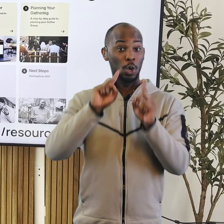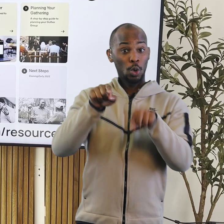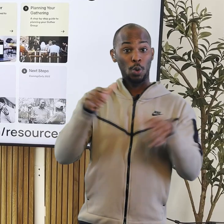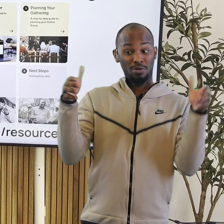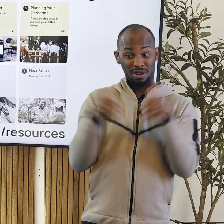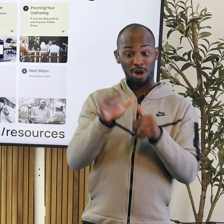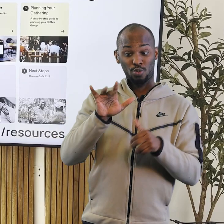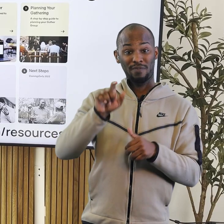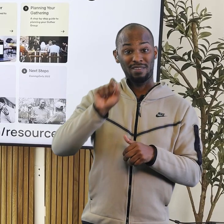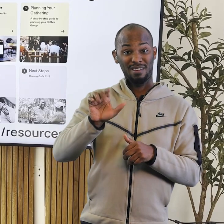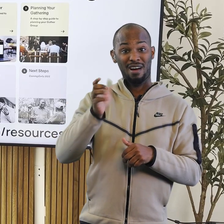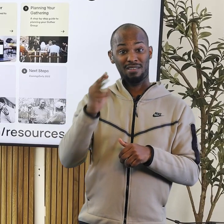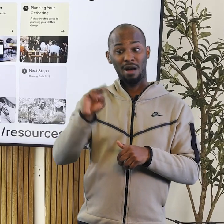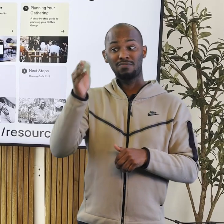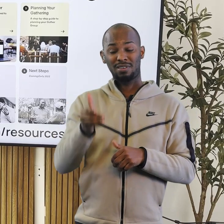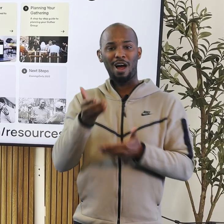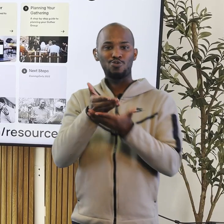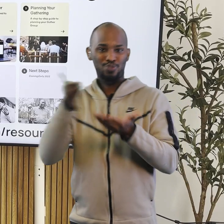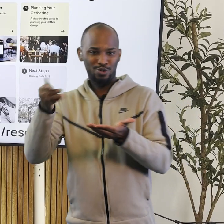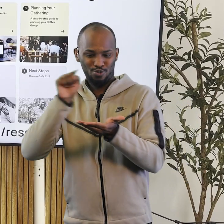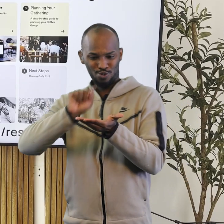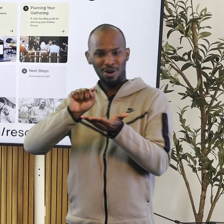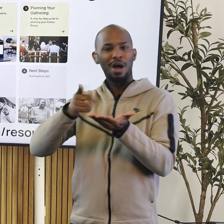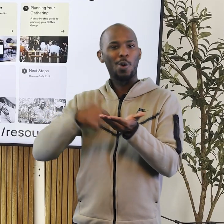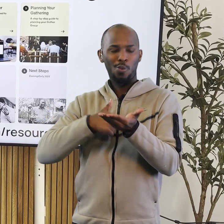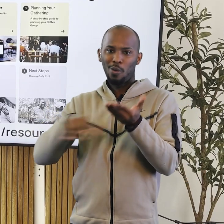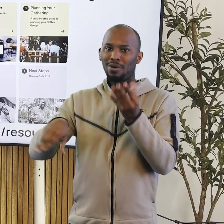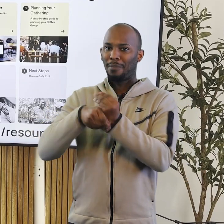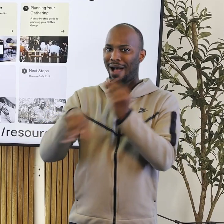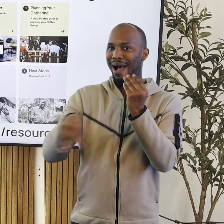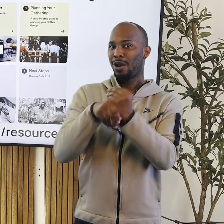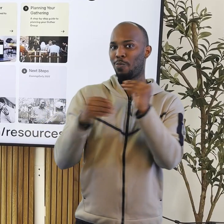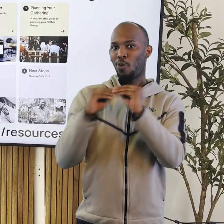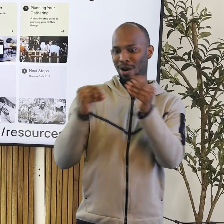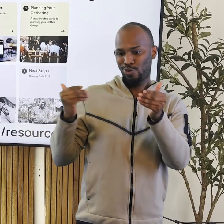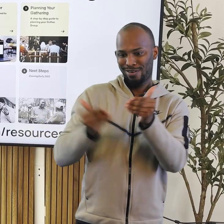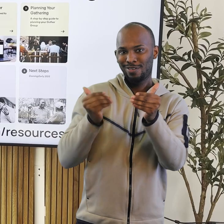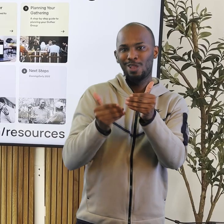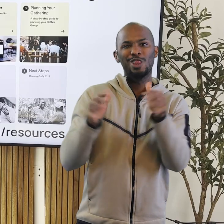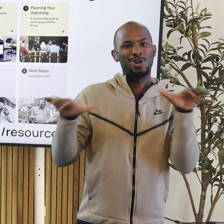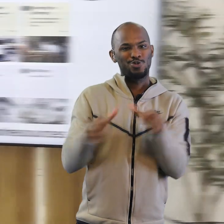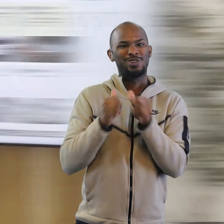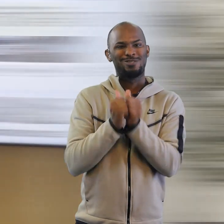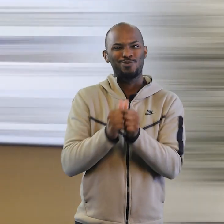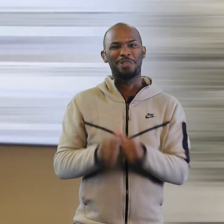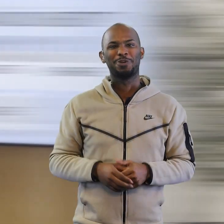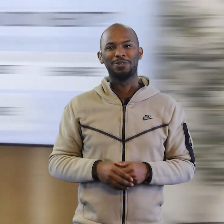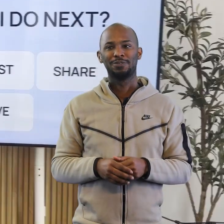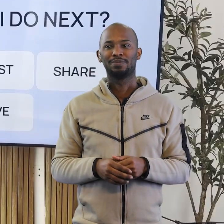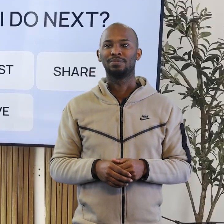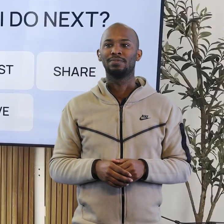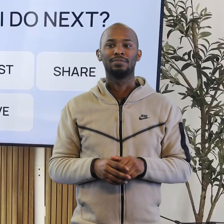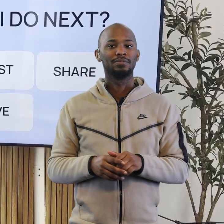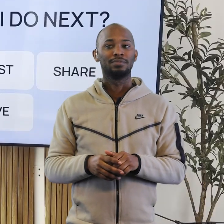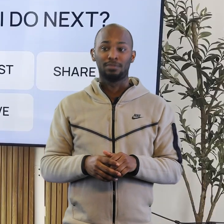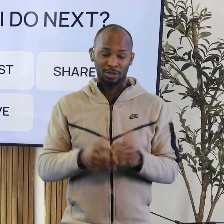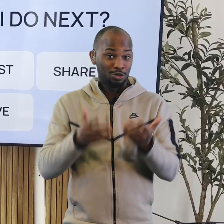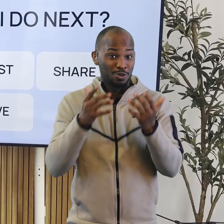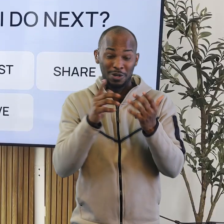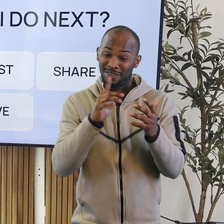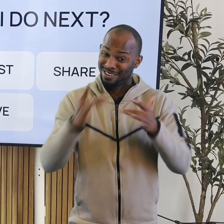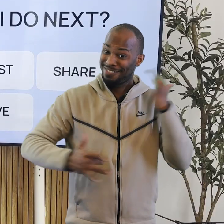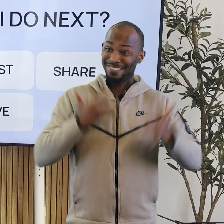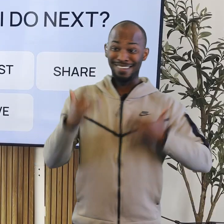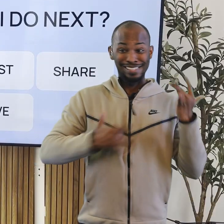to gather25.com/resources. We'll keep adding more as we get closer to the event. Let's do this together. Okay, so you've gotten